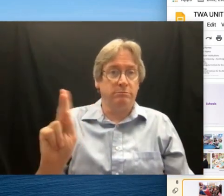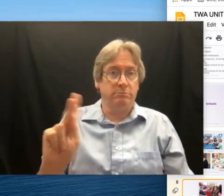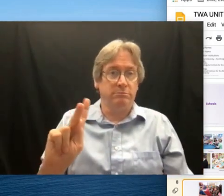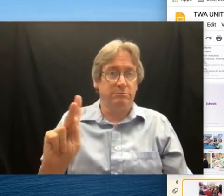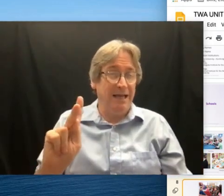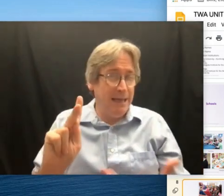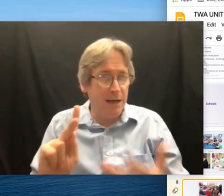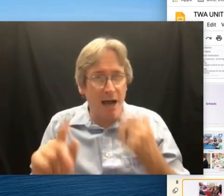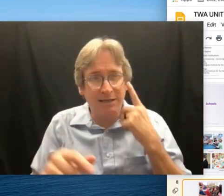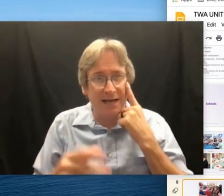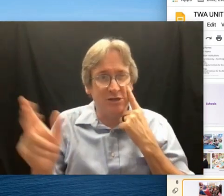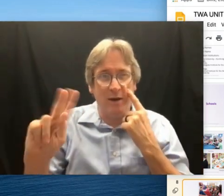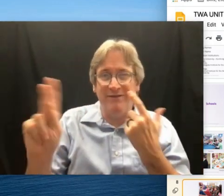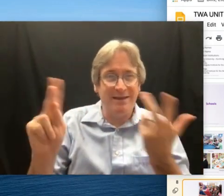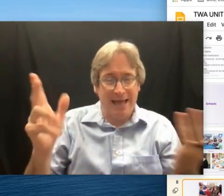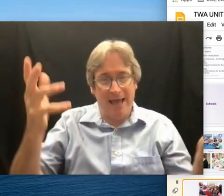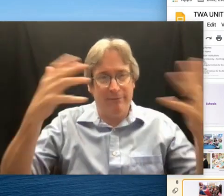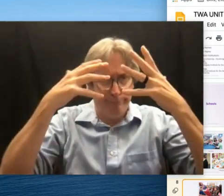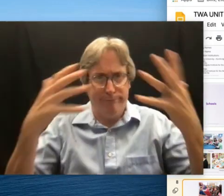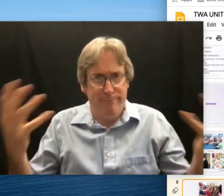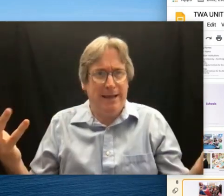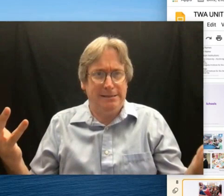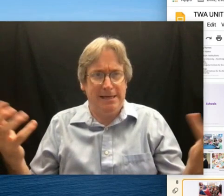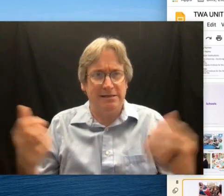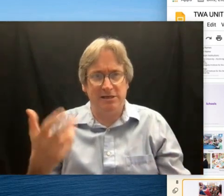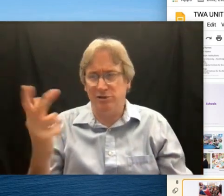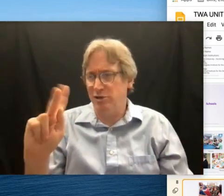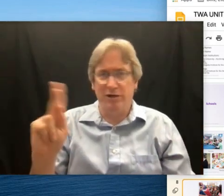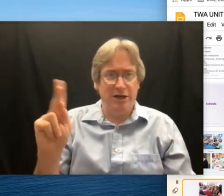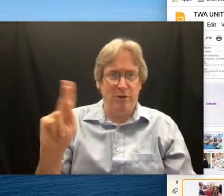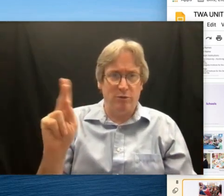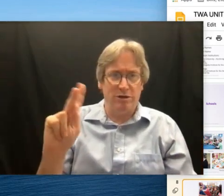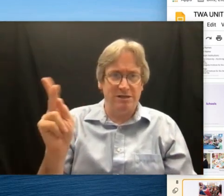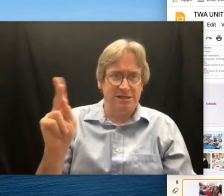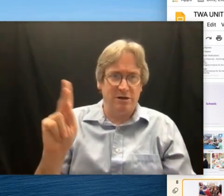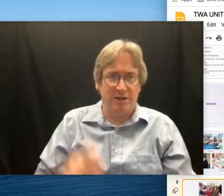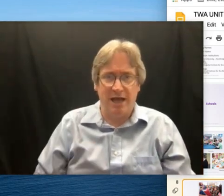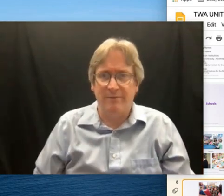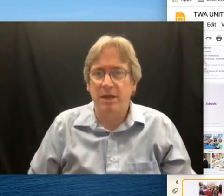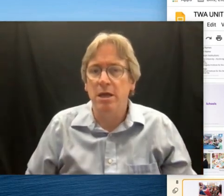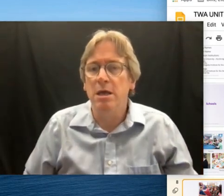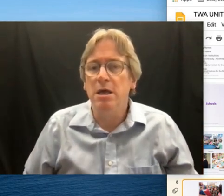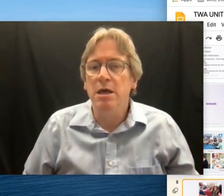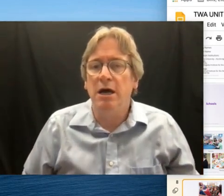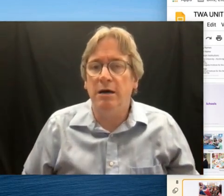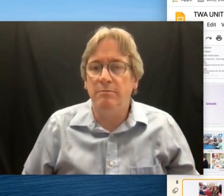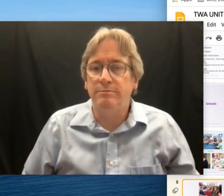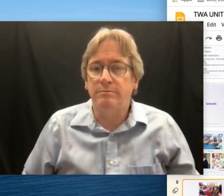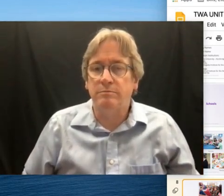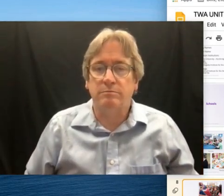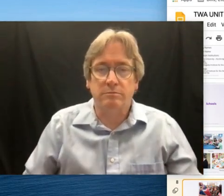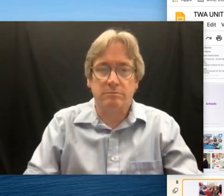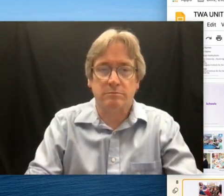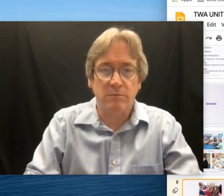kindergarten. In context, waving the K makes sense because there's really no other words that start with a K.